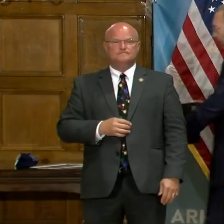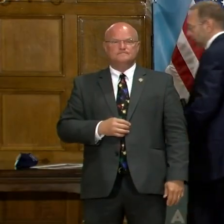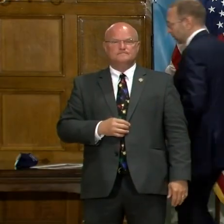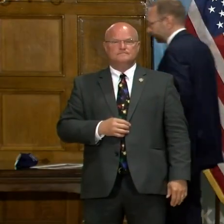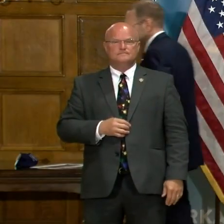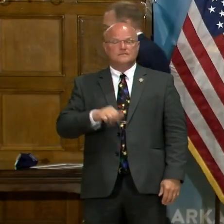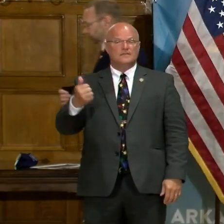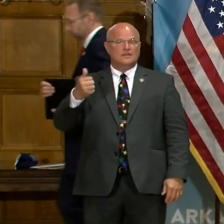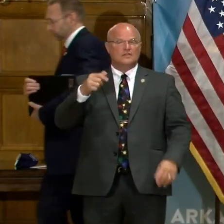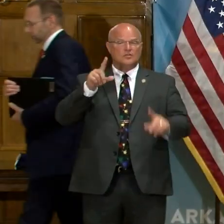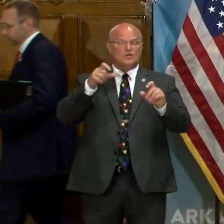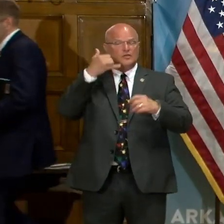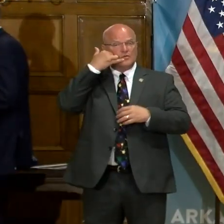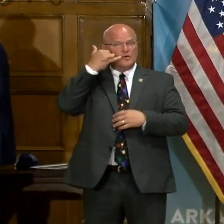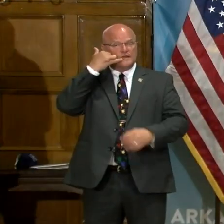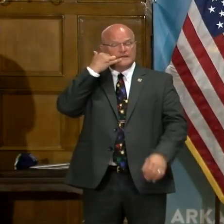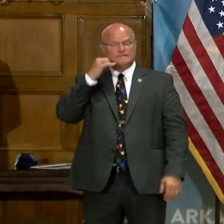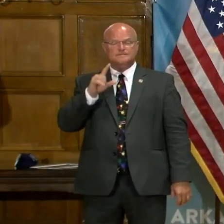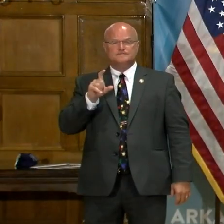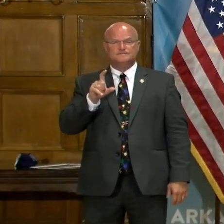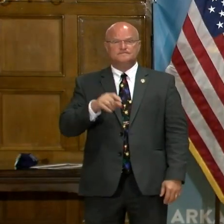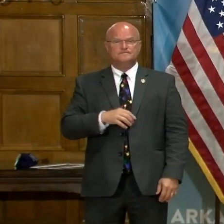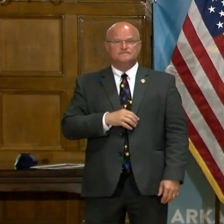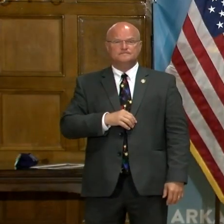there another question remotely?